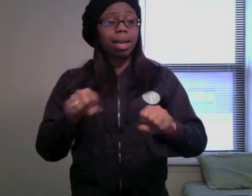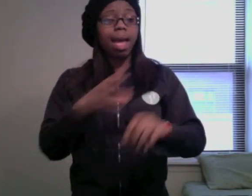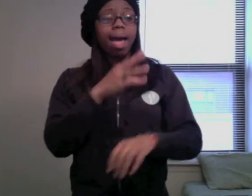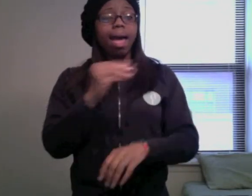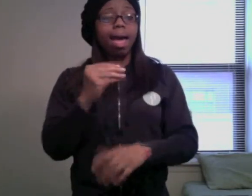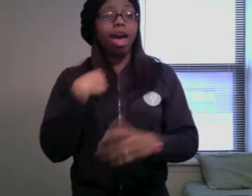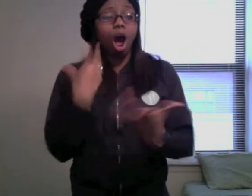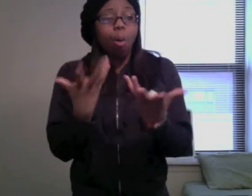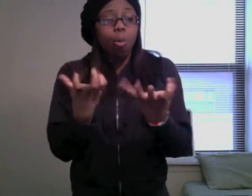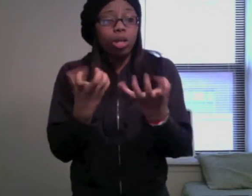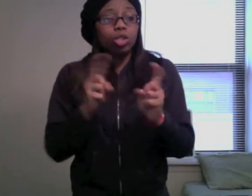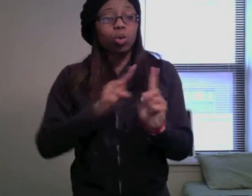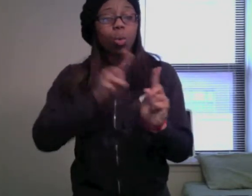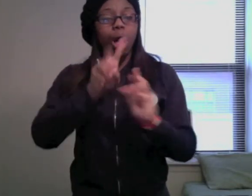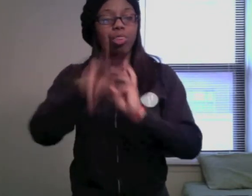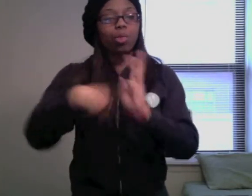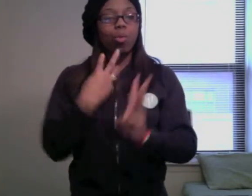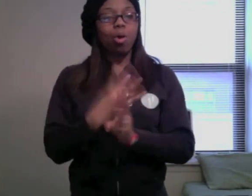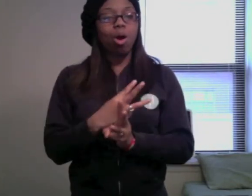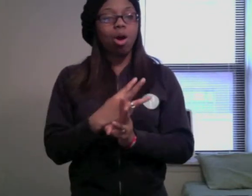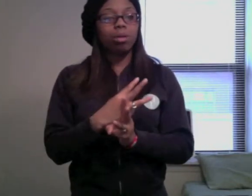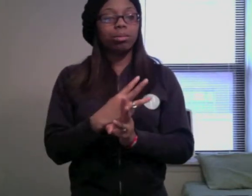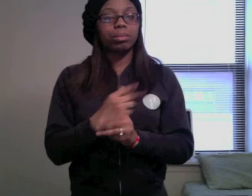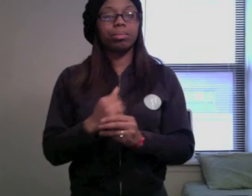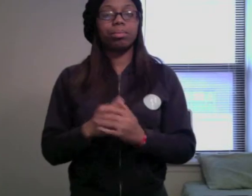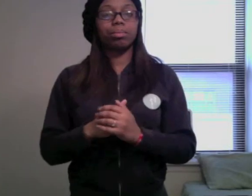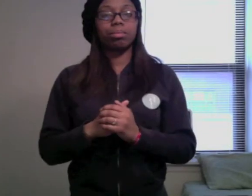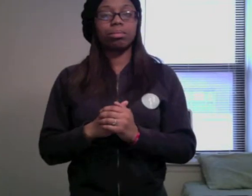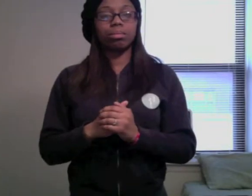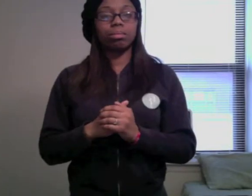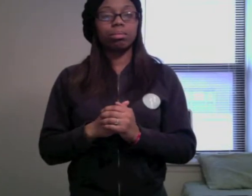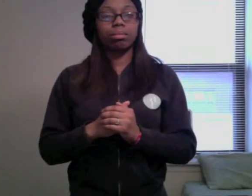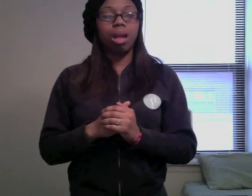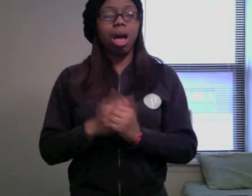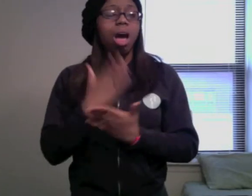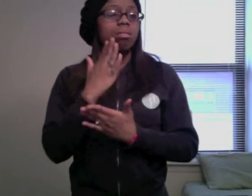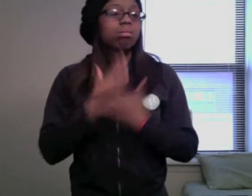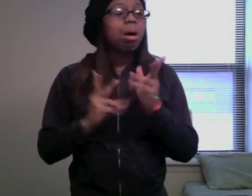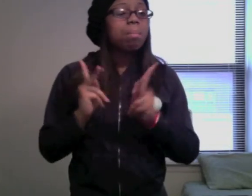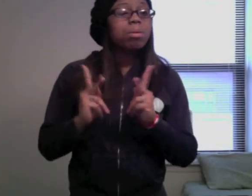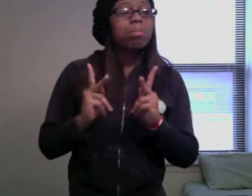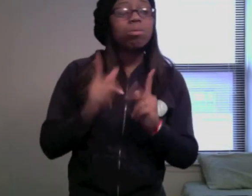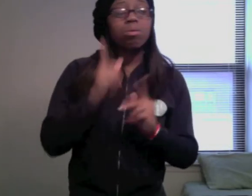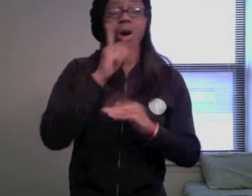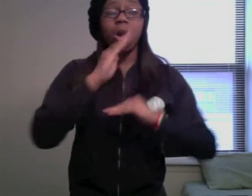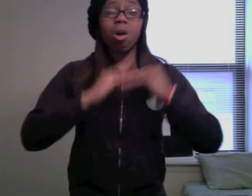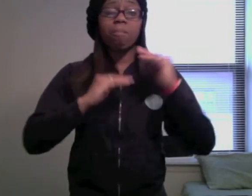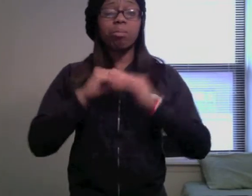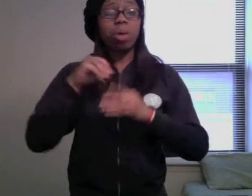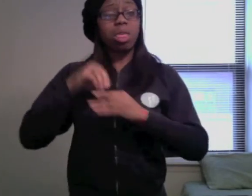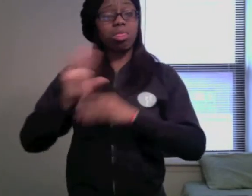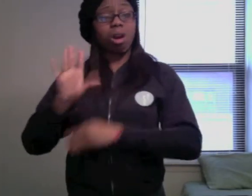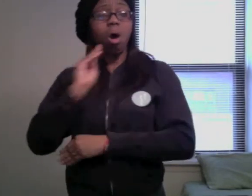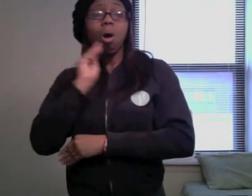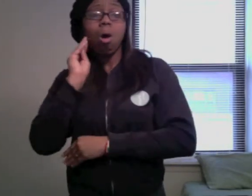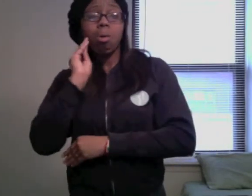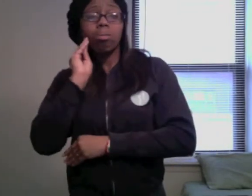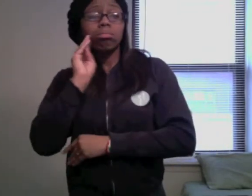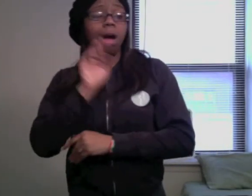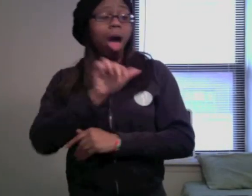out in the world. Some people are only comfortable in the confines of their own home. Others venture out into the